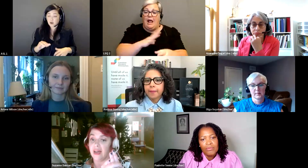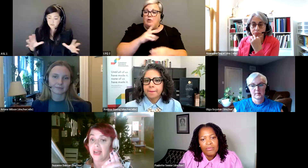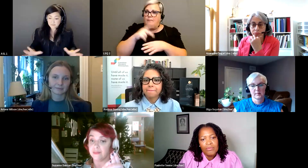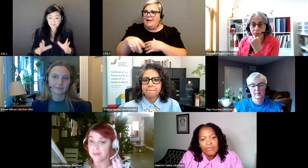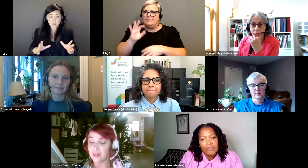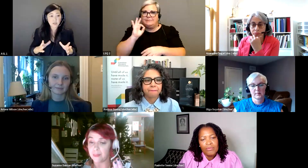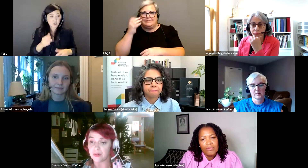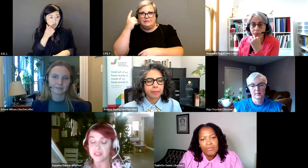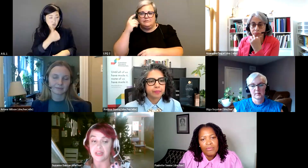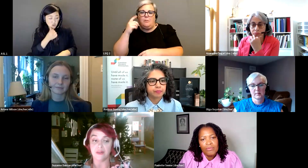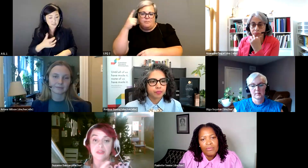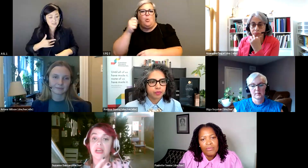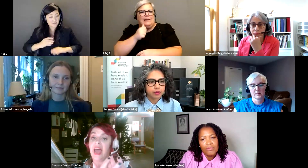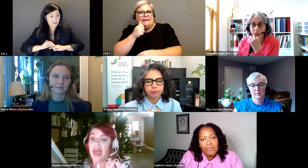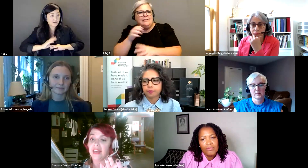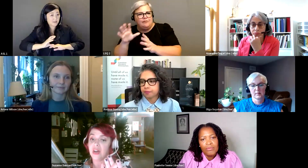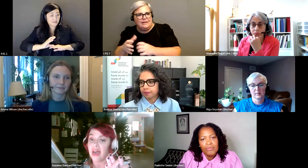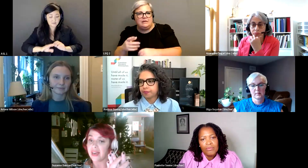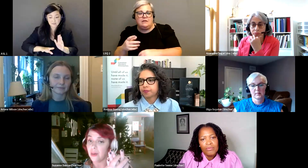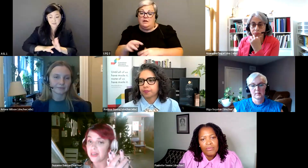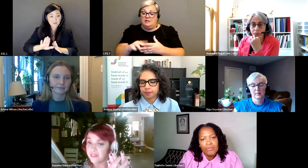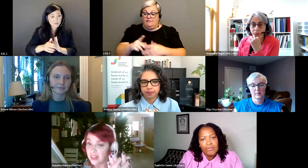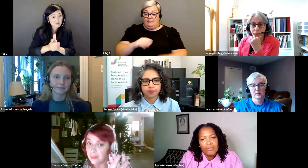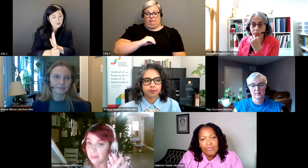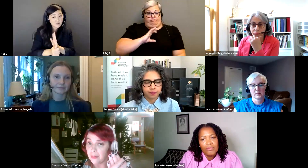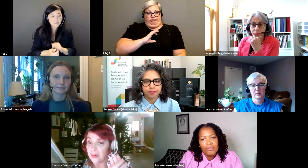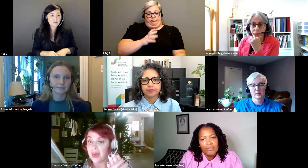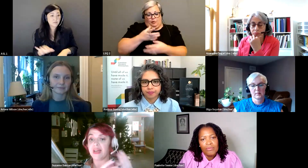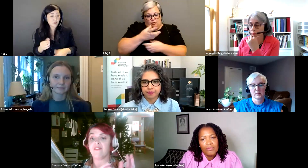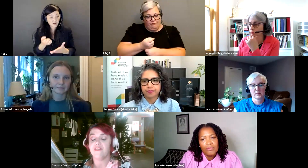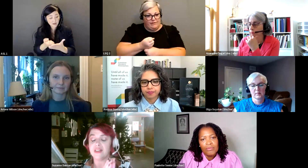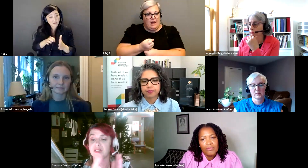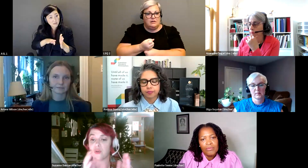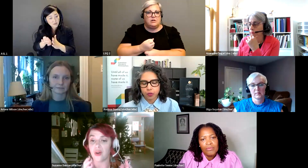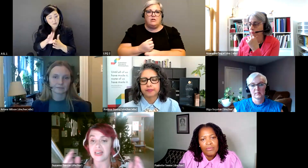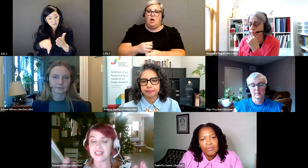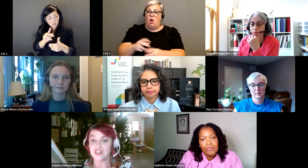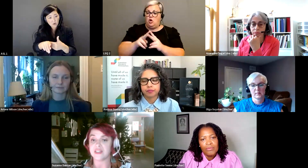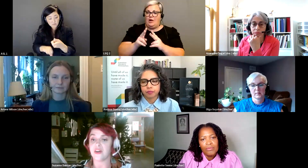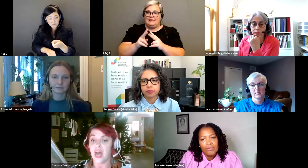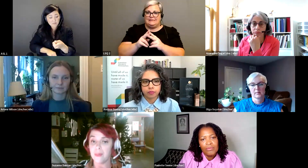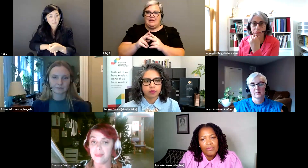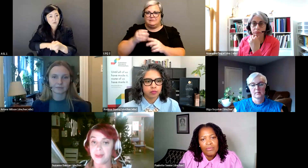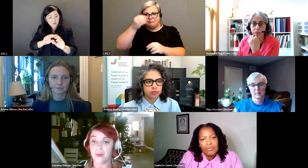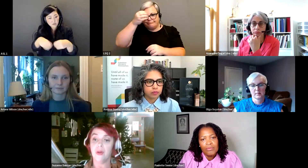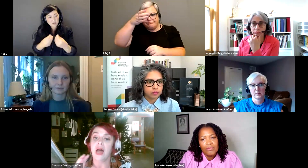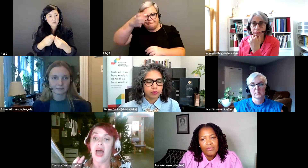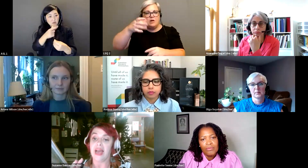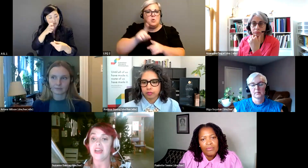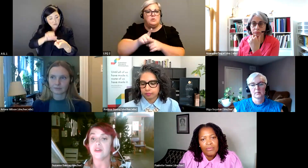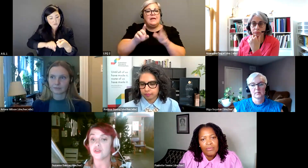and develop their skills, and our economic development program that funds organizations that are helping